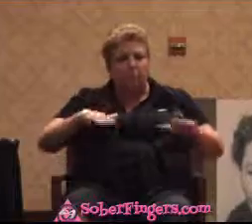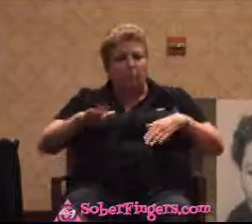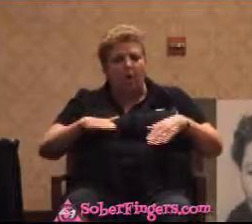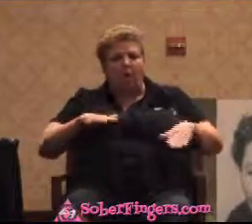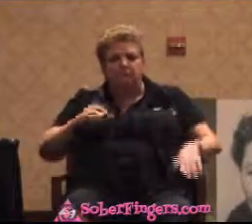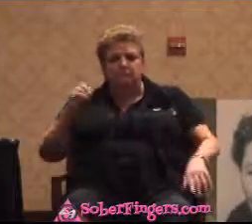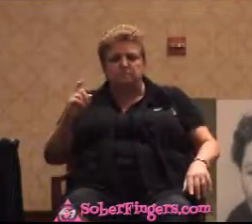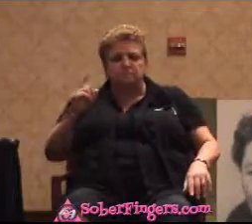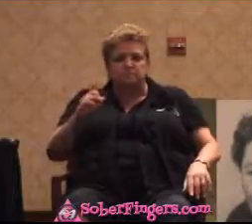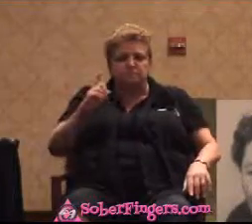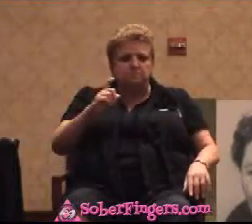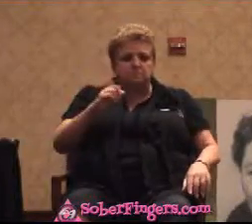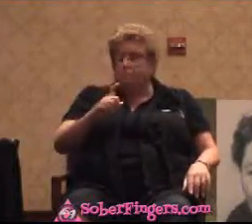me, and he's just jiggling.